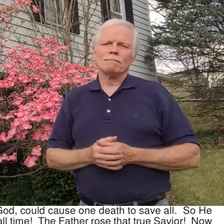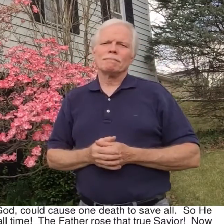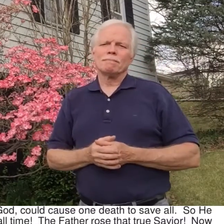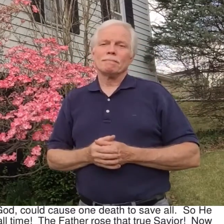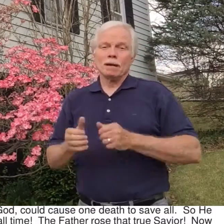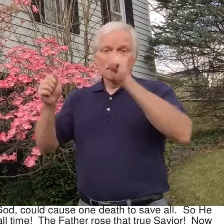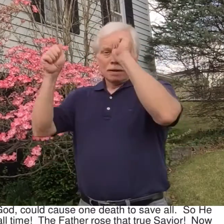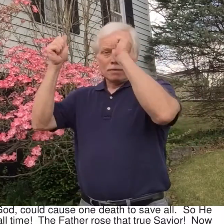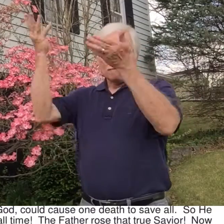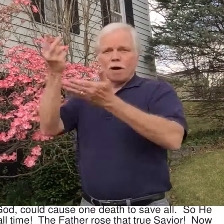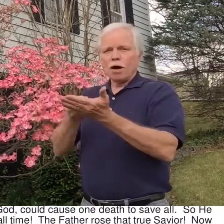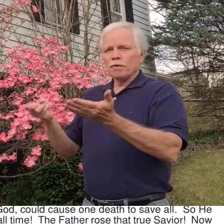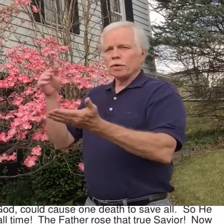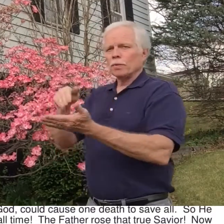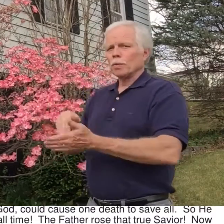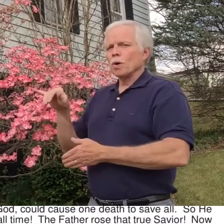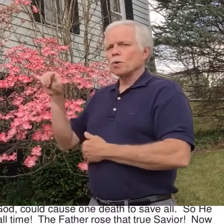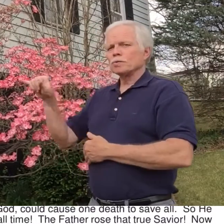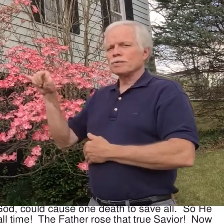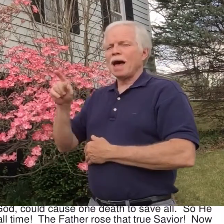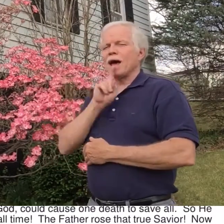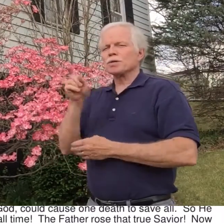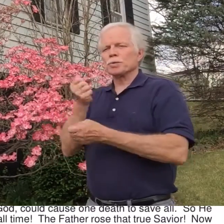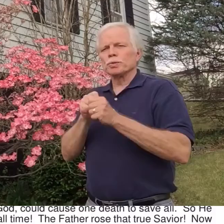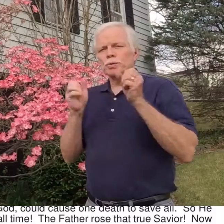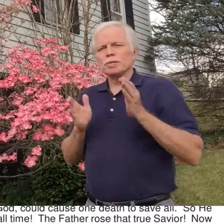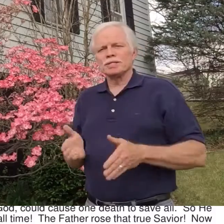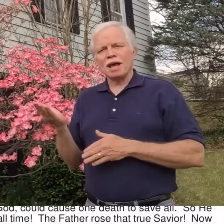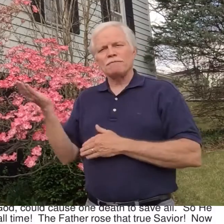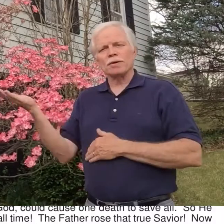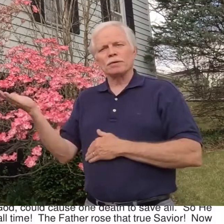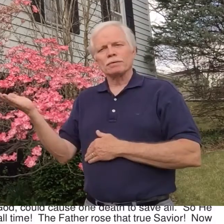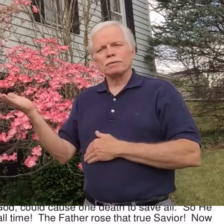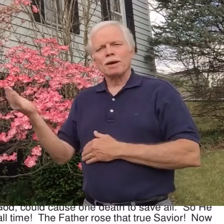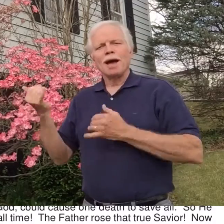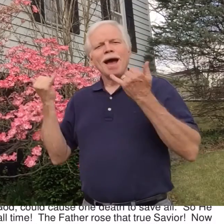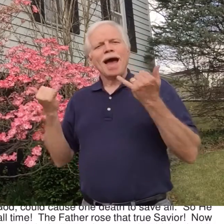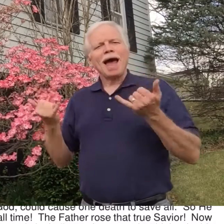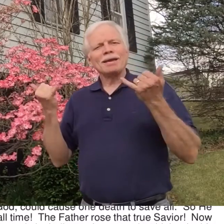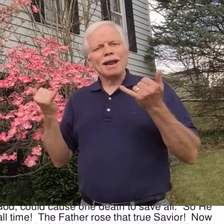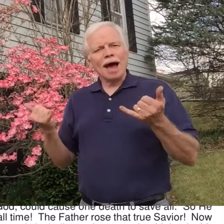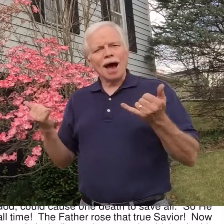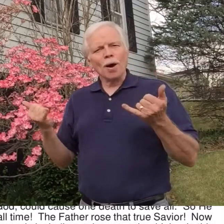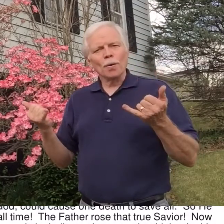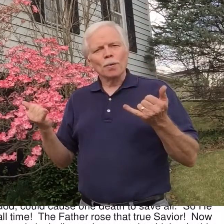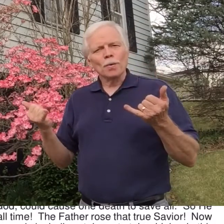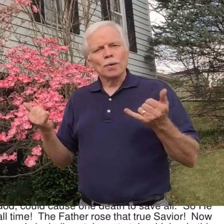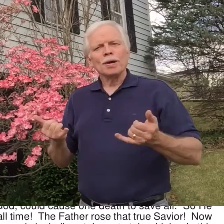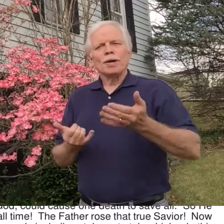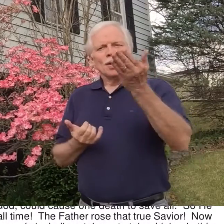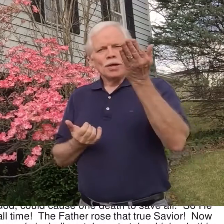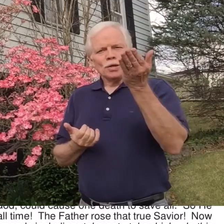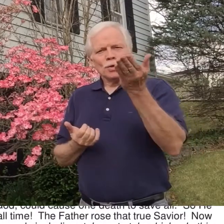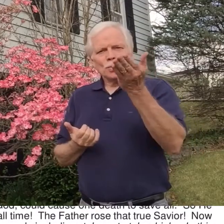The father rose that true savior. And now you